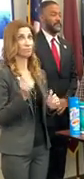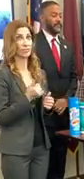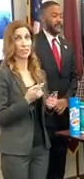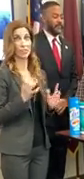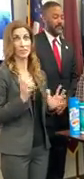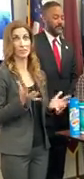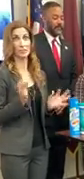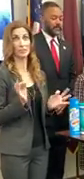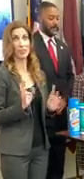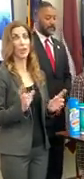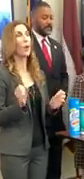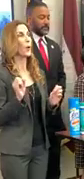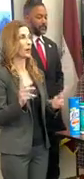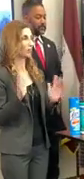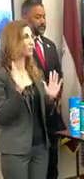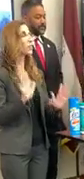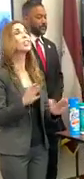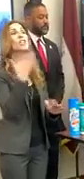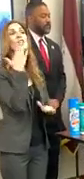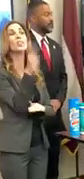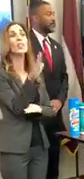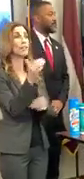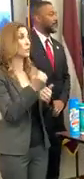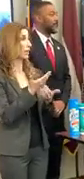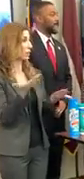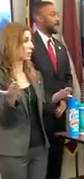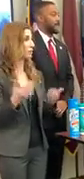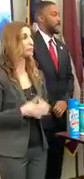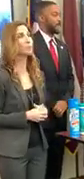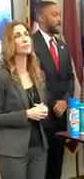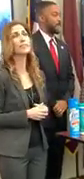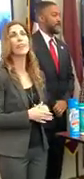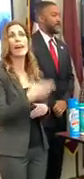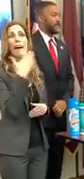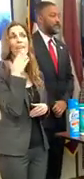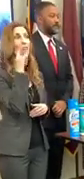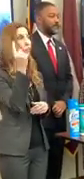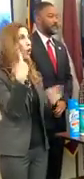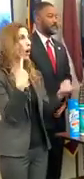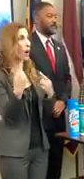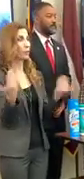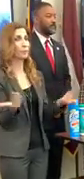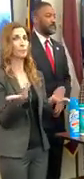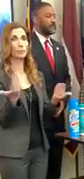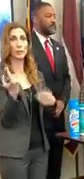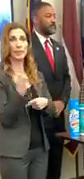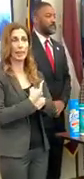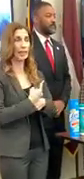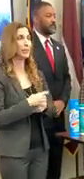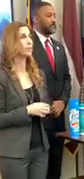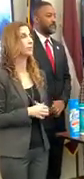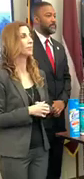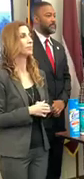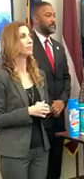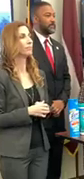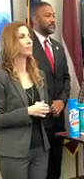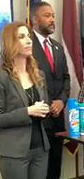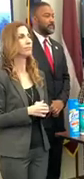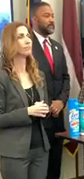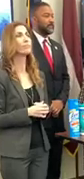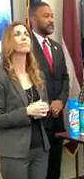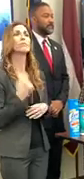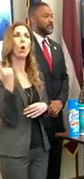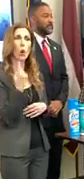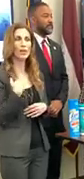Everybody's good? Okay, great. All right, good afternoon, everybody. Thank you for joining us again here today. As always, I am